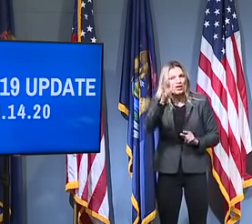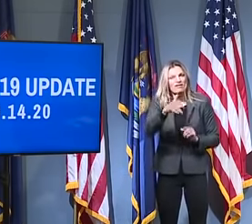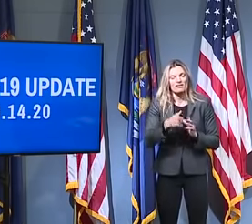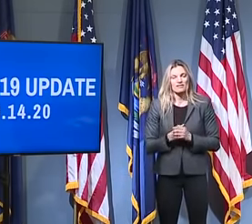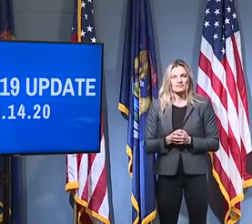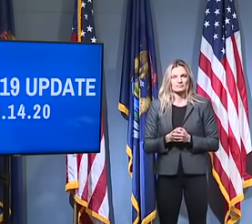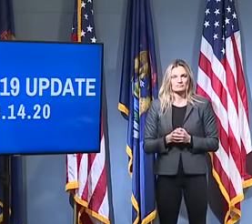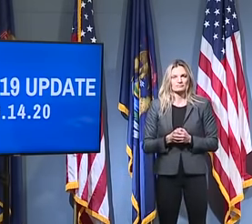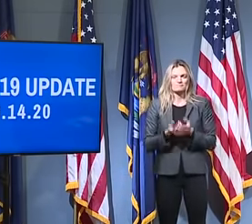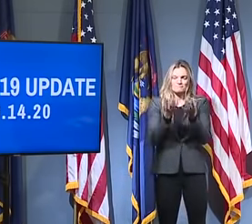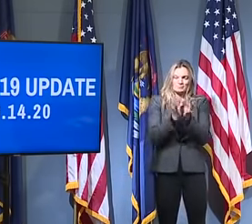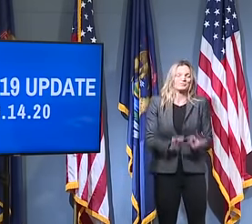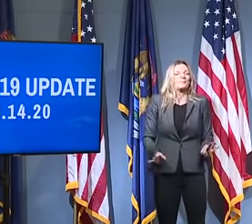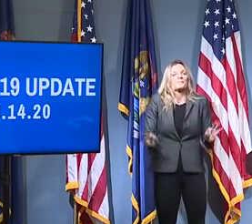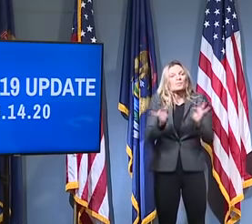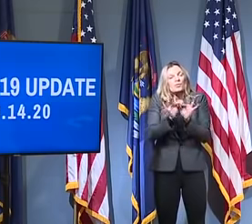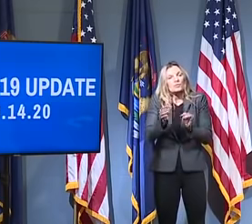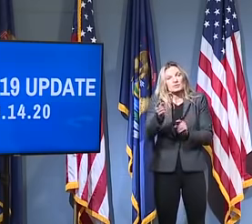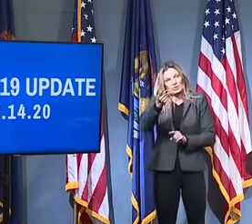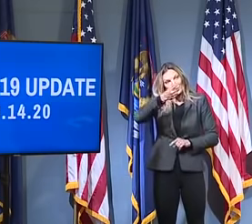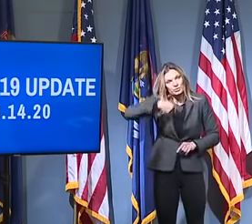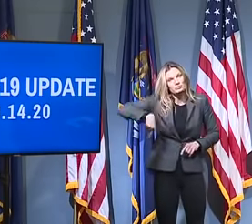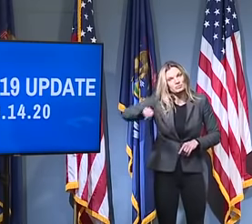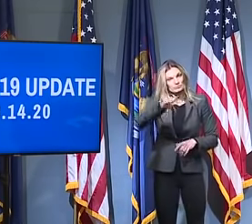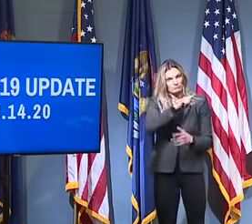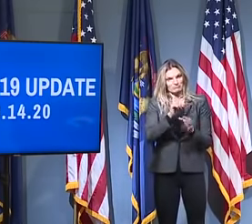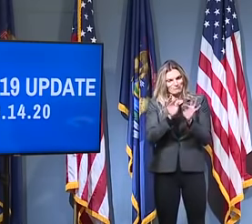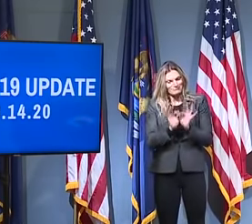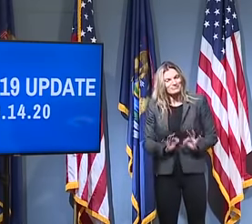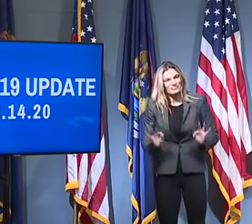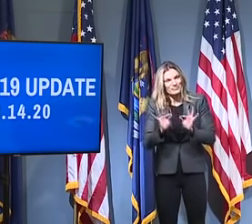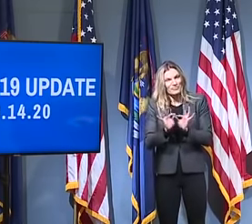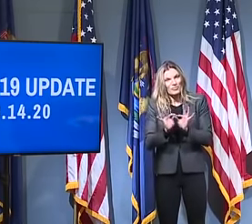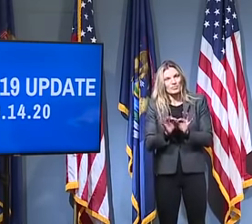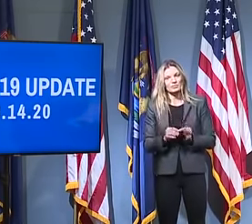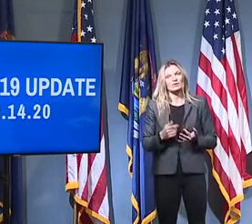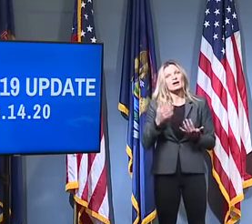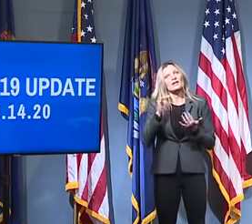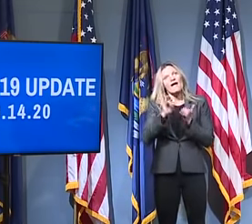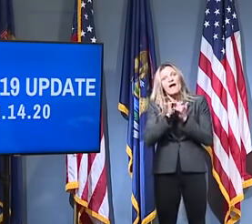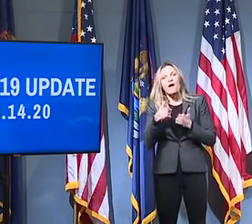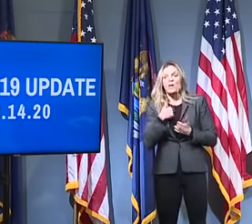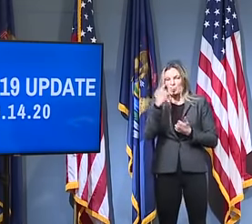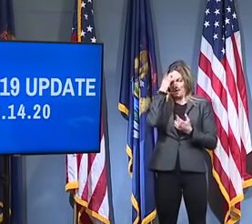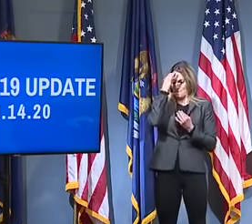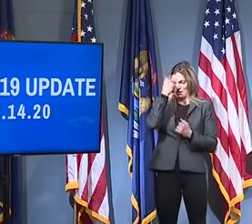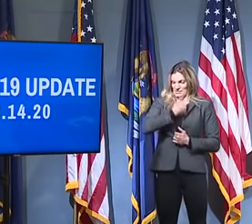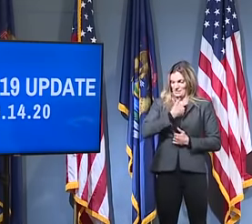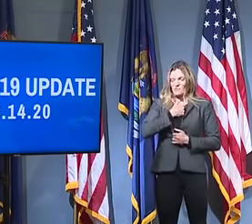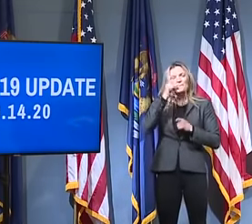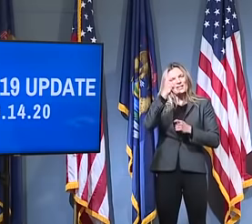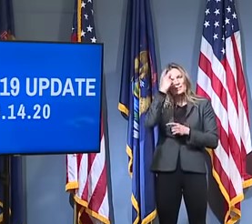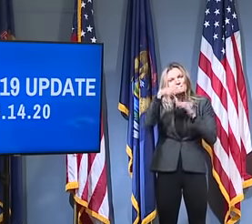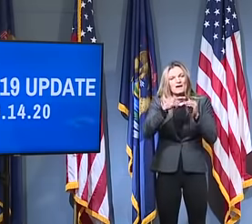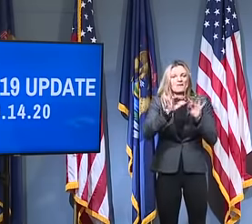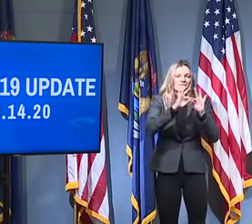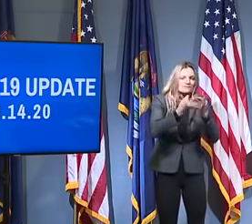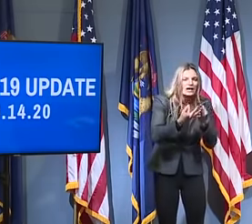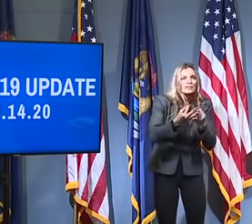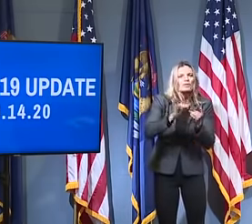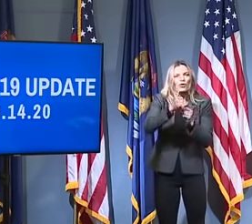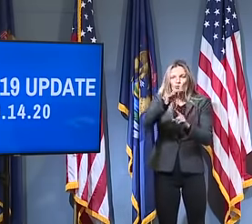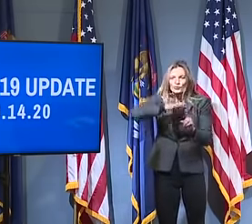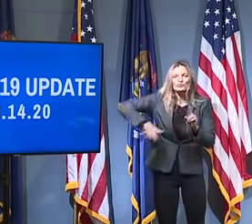that's why it is so important that we all make the decisions that are in not only our own best interests or the interests of our families and our